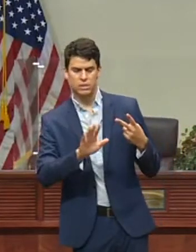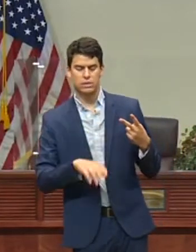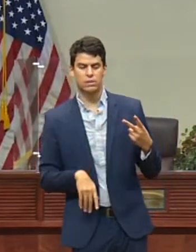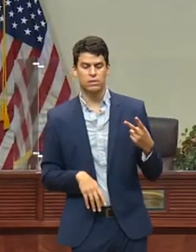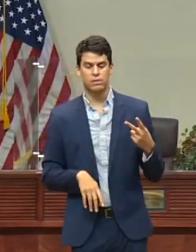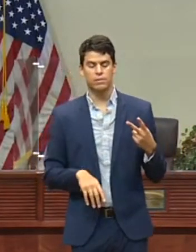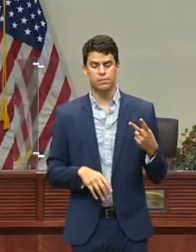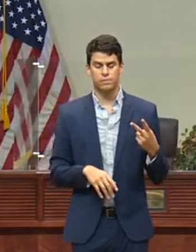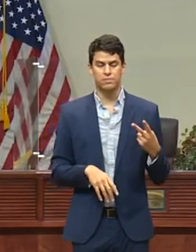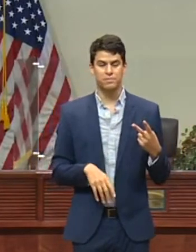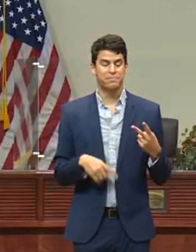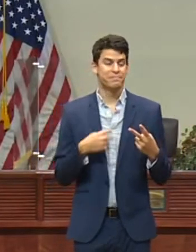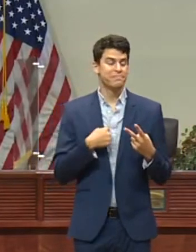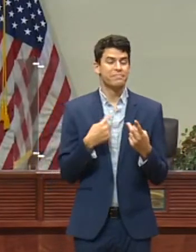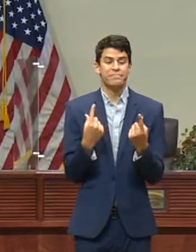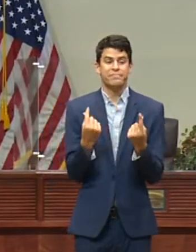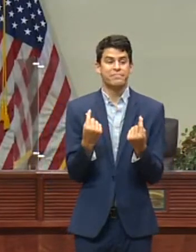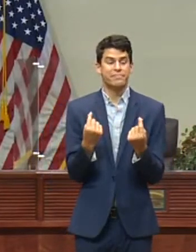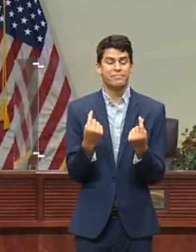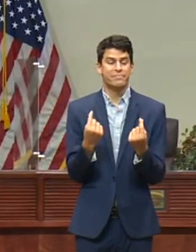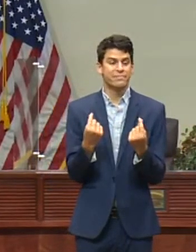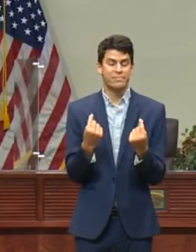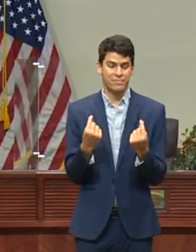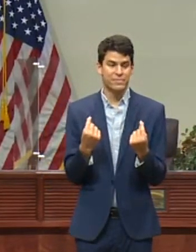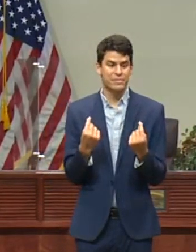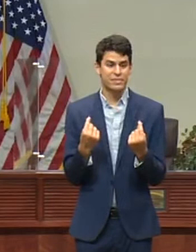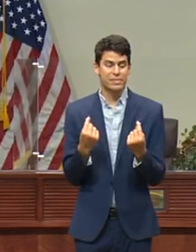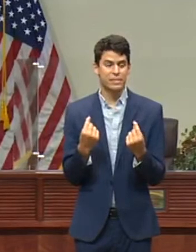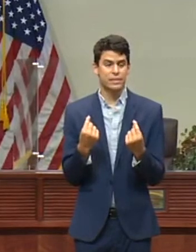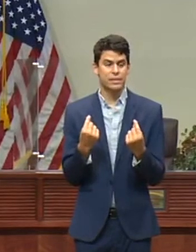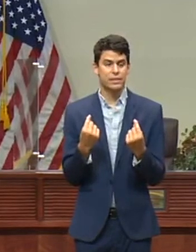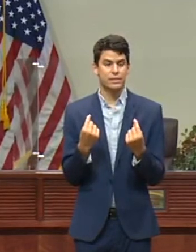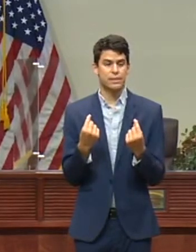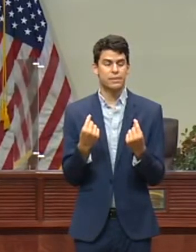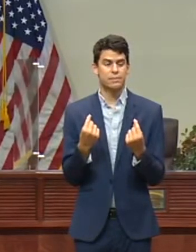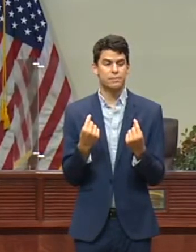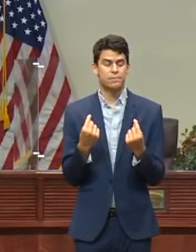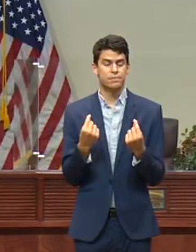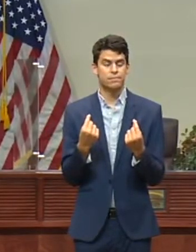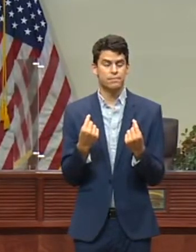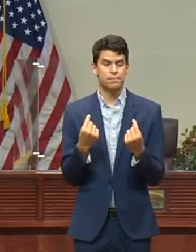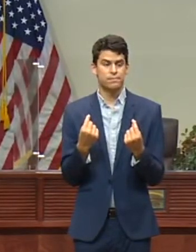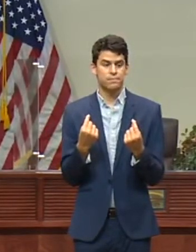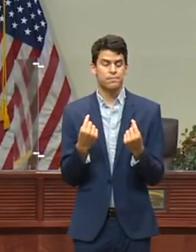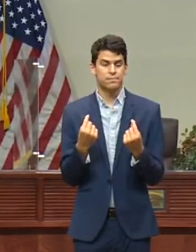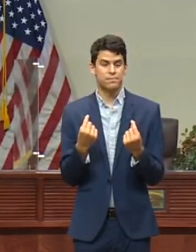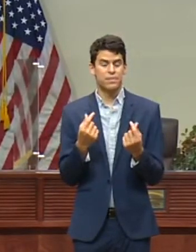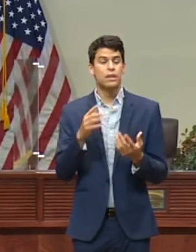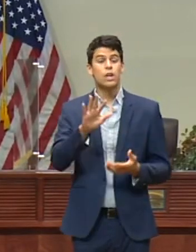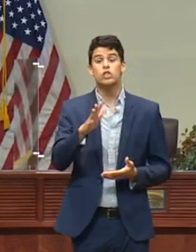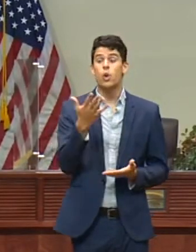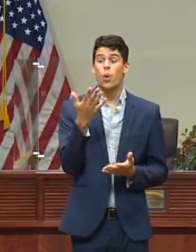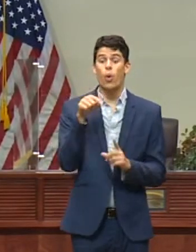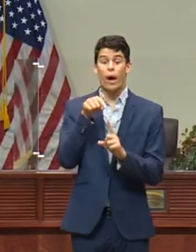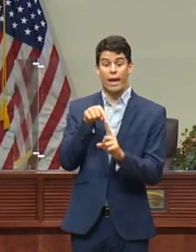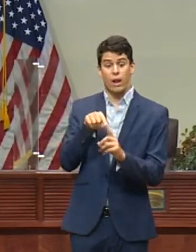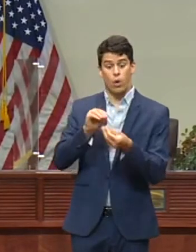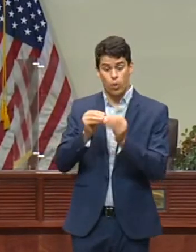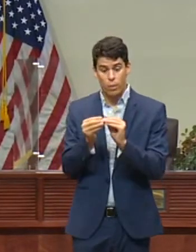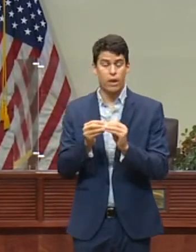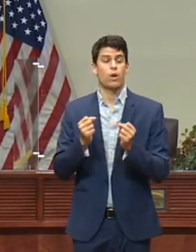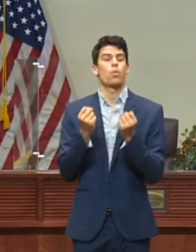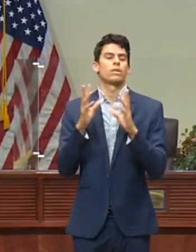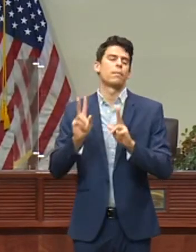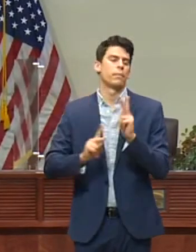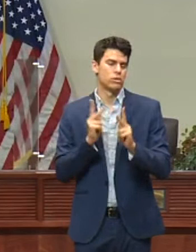lo único que podemos hacer es apelar al sentido de sobrevivencia de estas